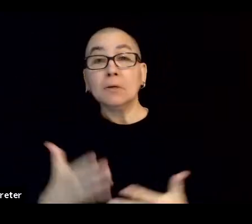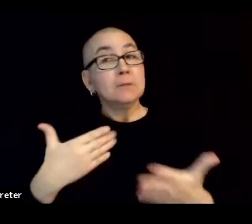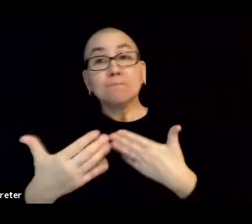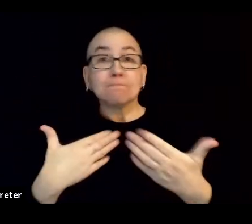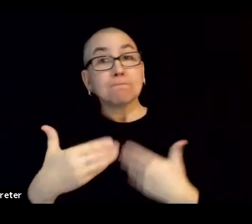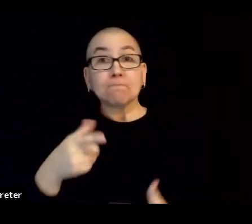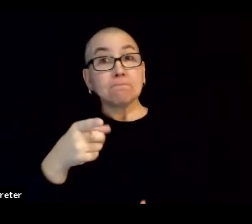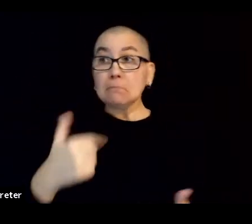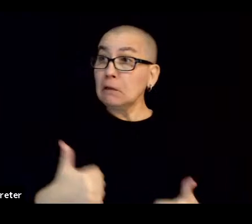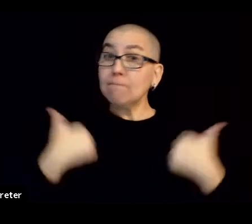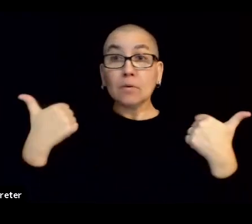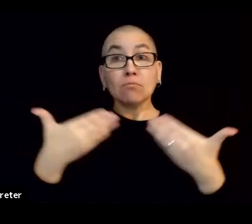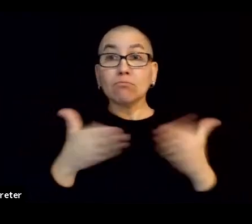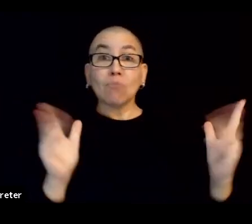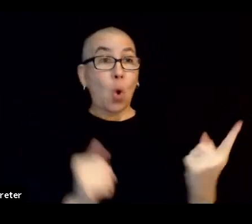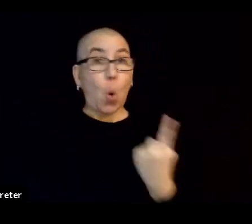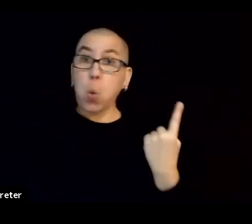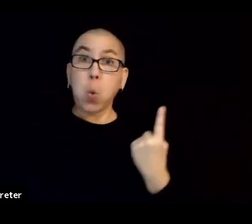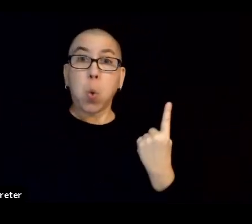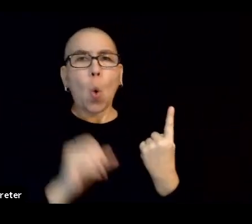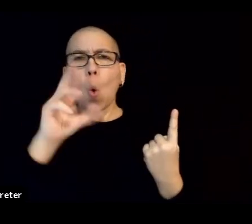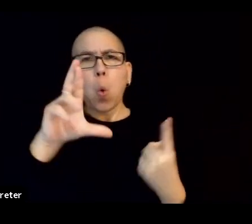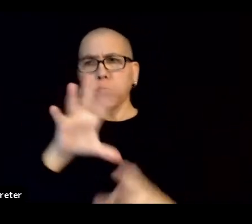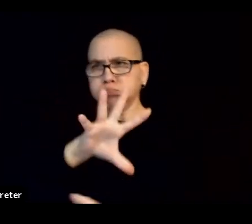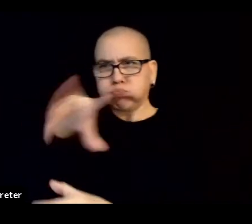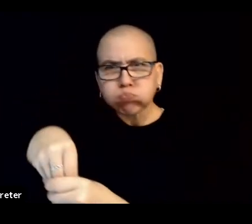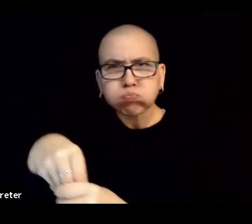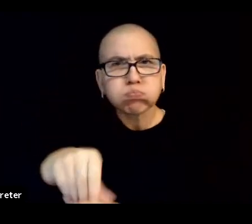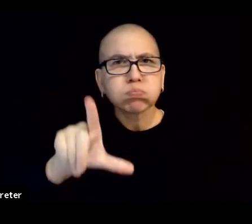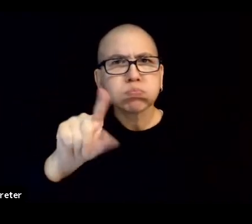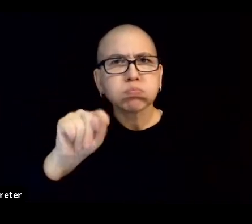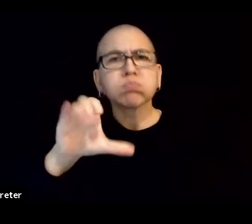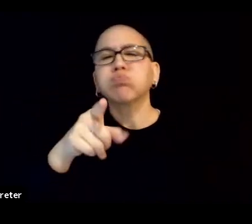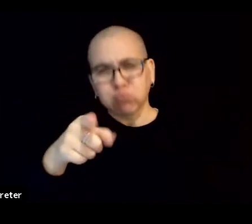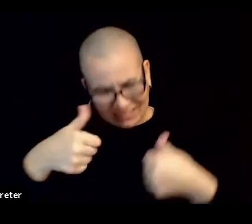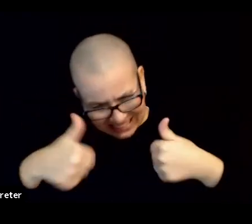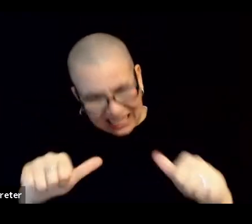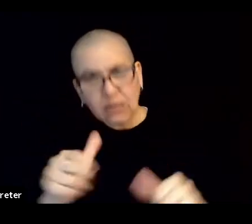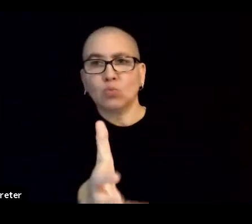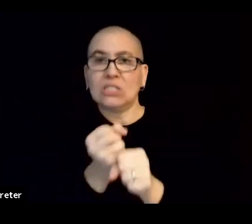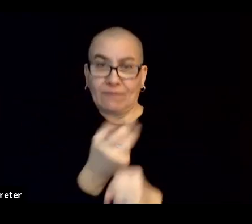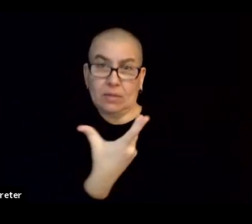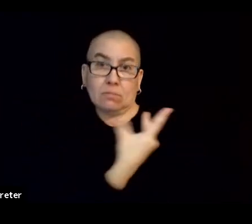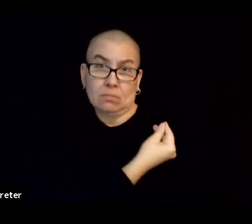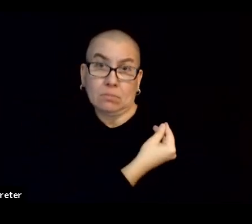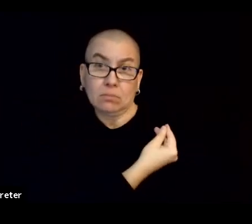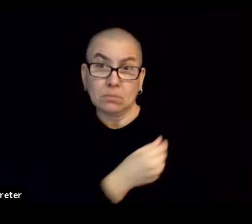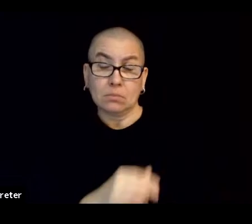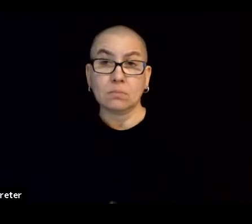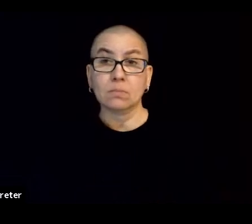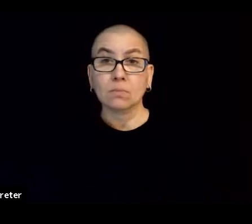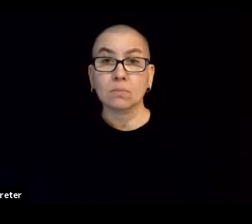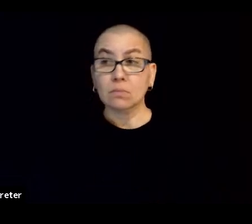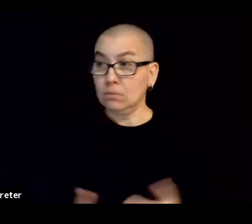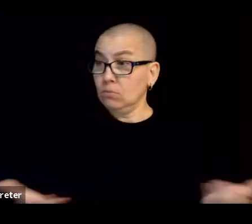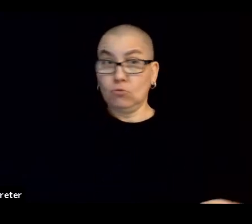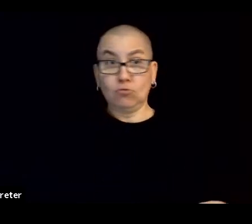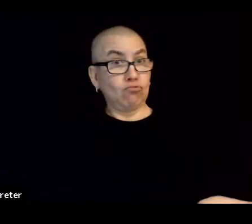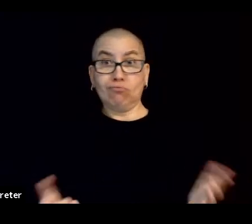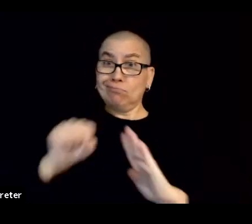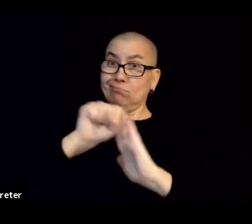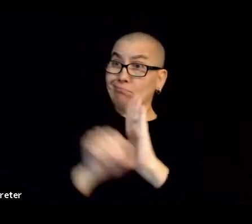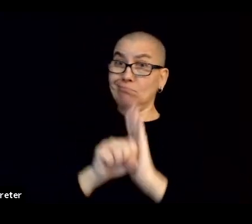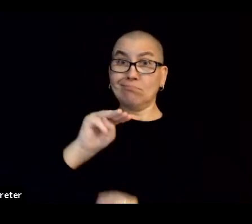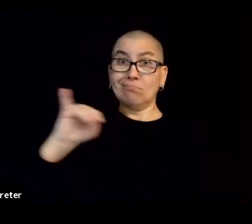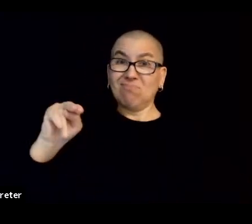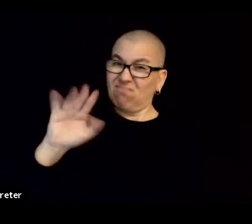home, you should be able to receive a COVID-19 vaccine as well. Here in Minnesota, a significant percentage of long-term services